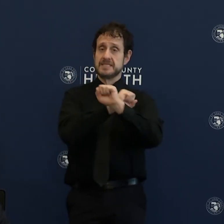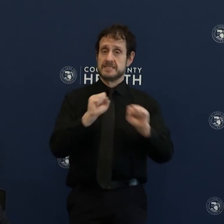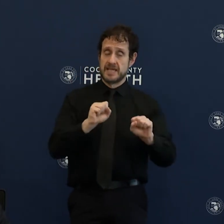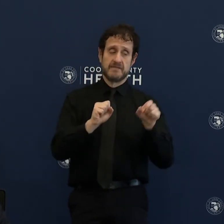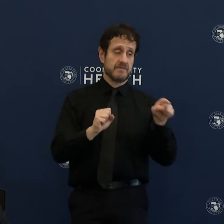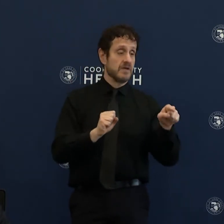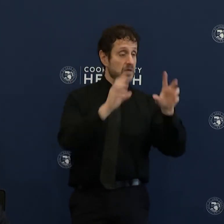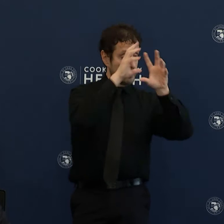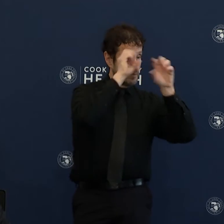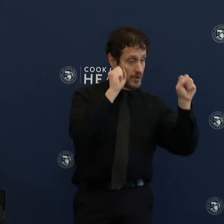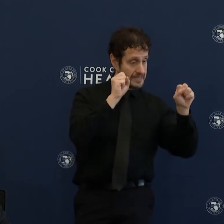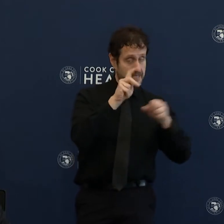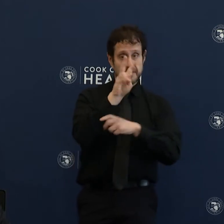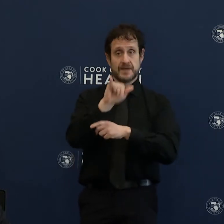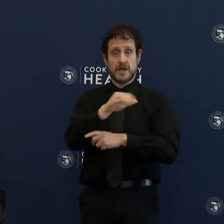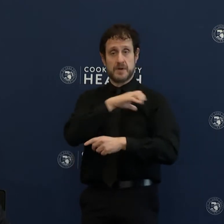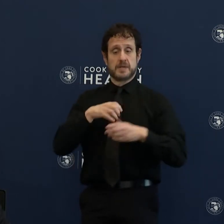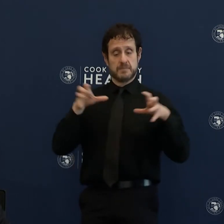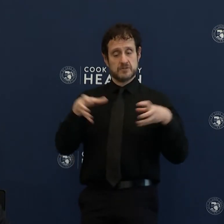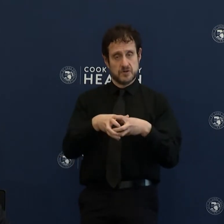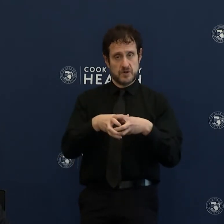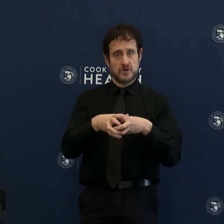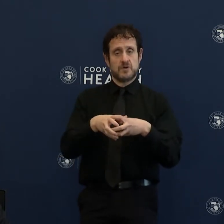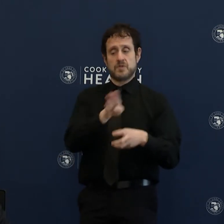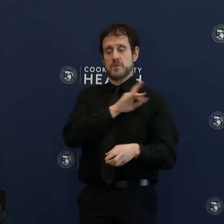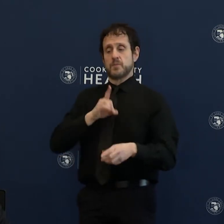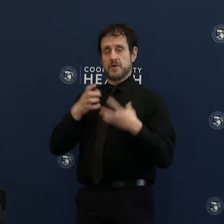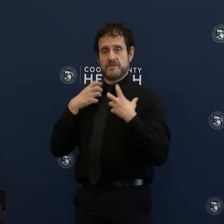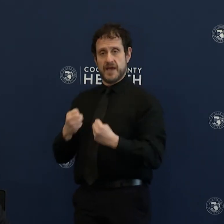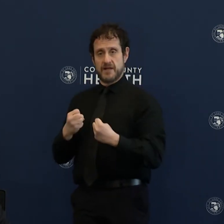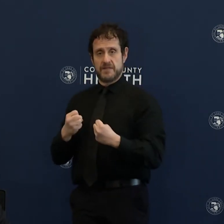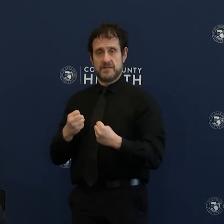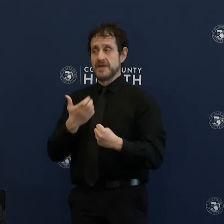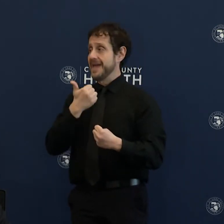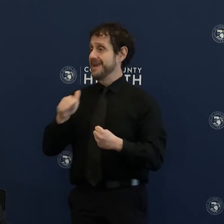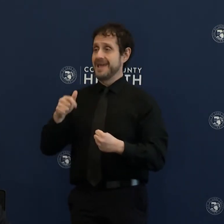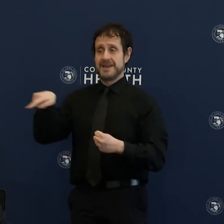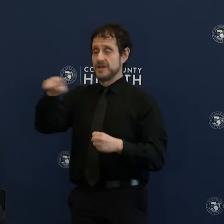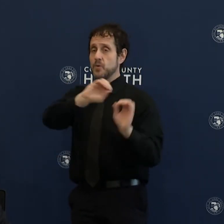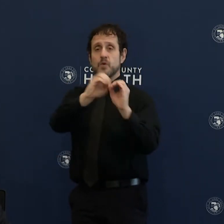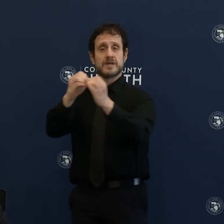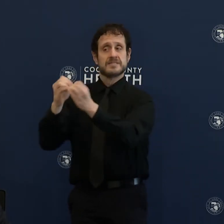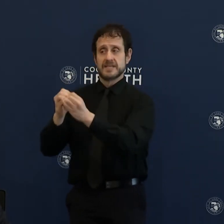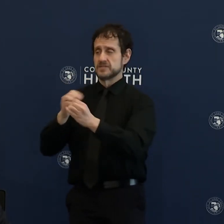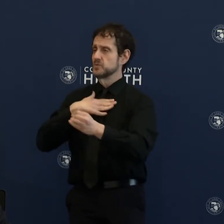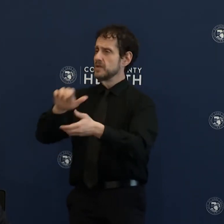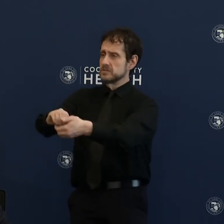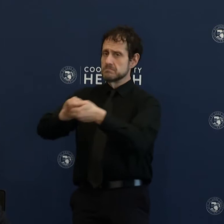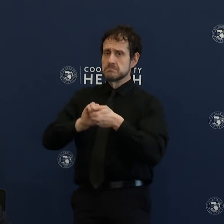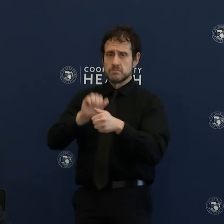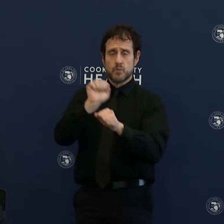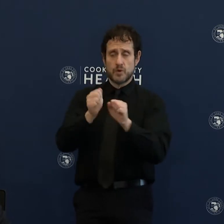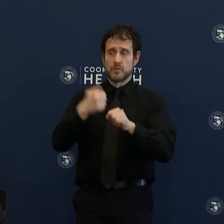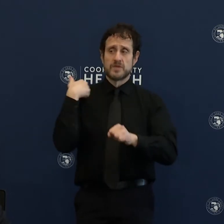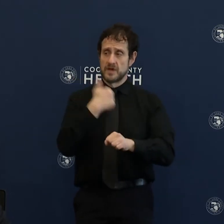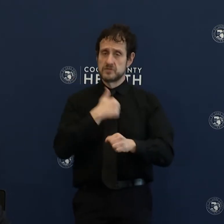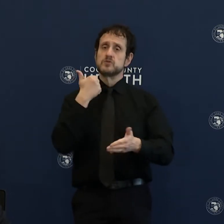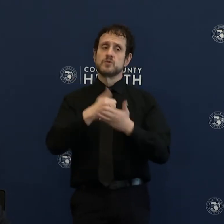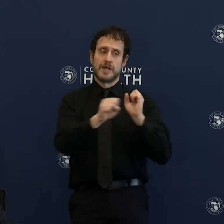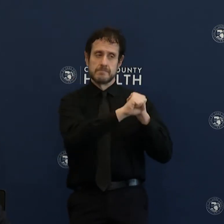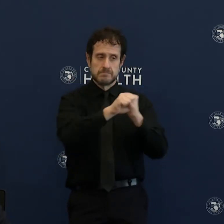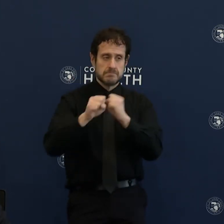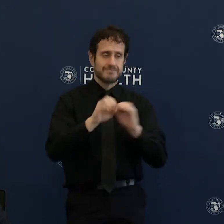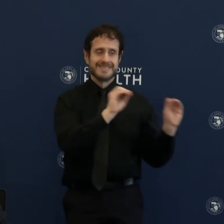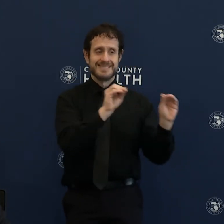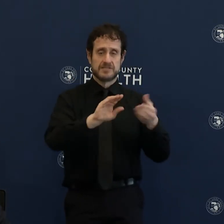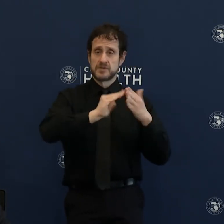county commissioners, our board of health, as well as any willing advocate who's willing to work with us to jointly educate our community about the